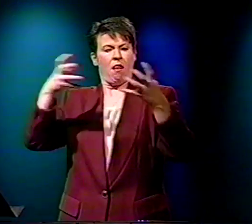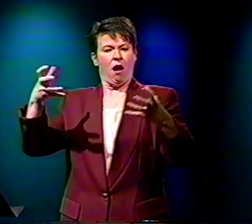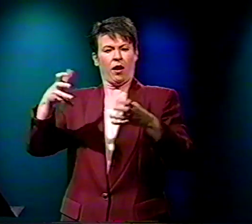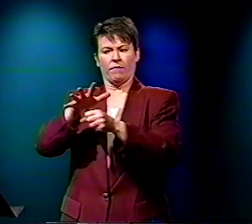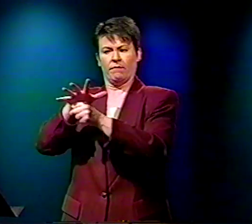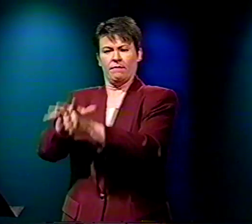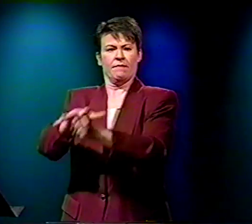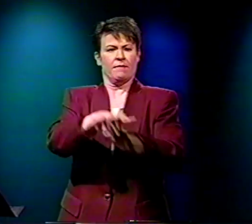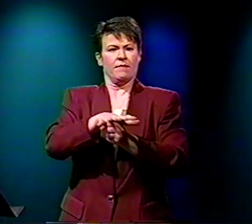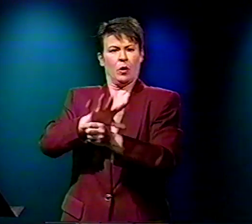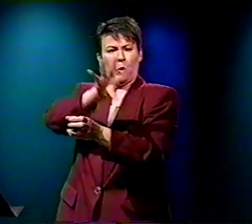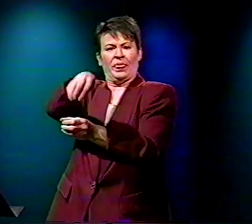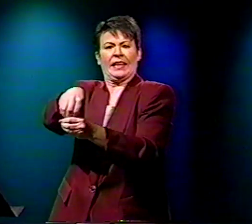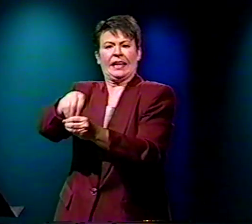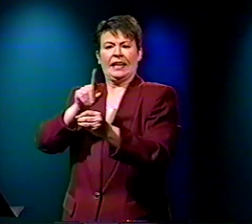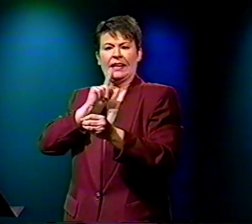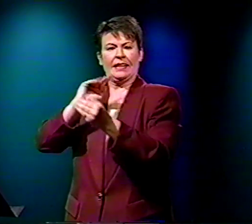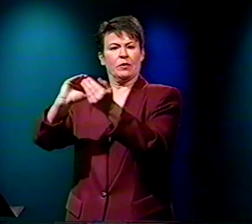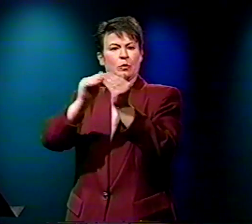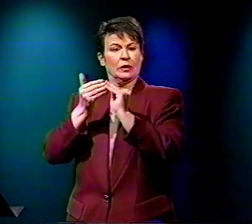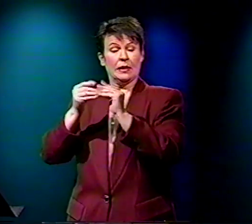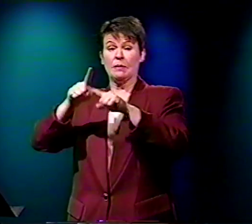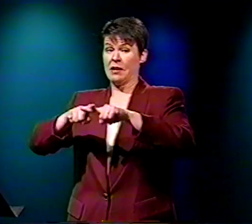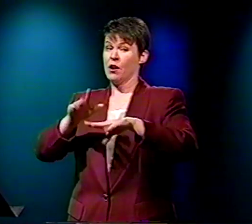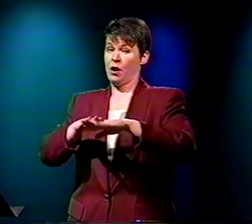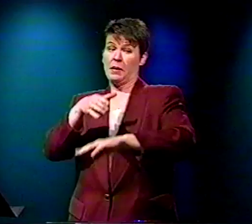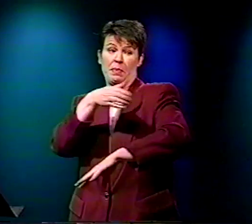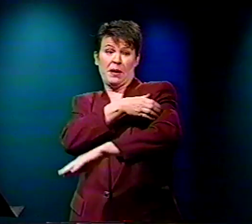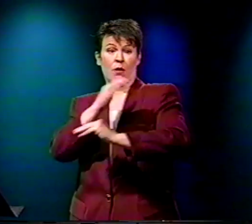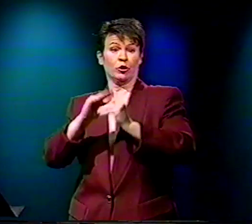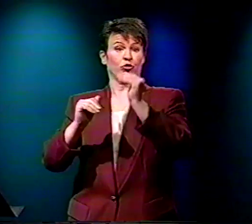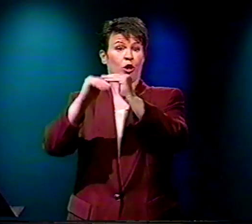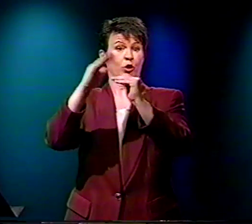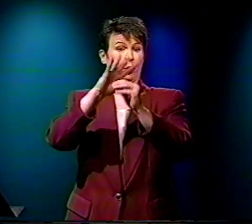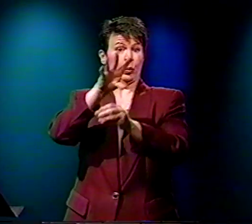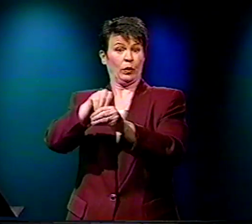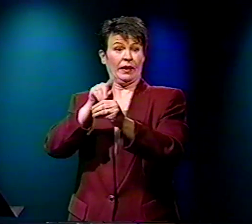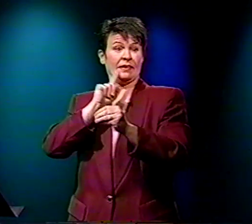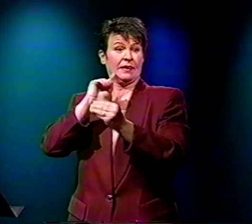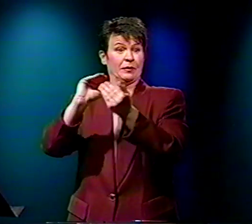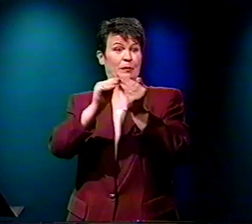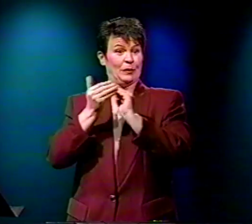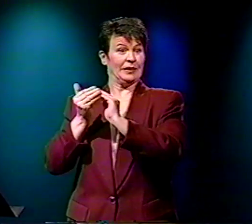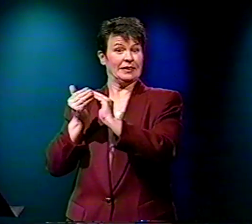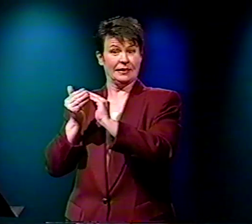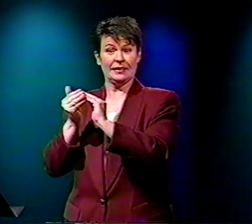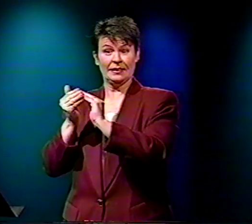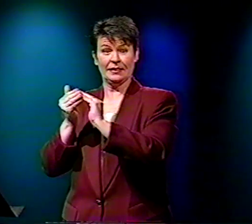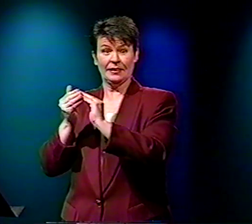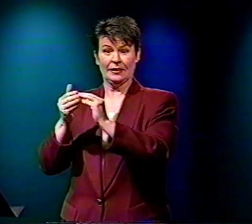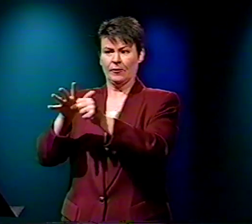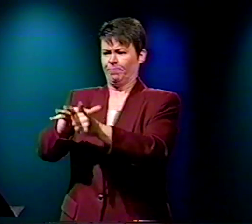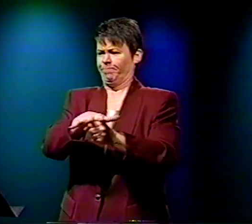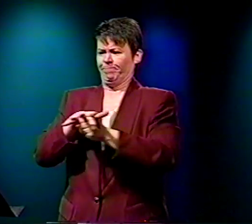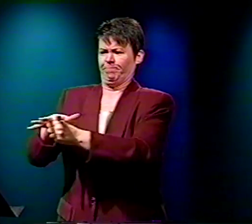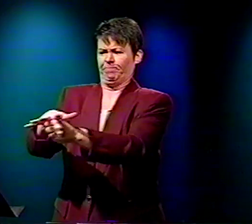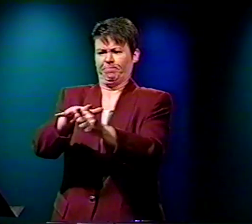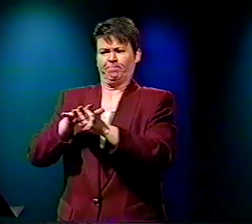struggle, and they see a lot of horizontal hostility and oppression within the